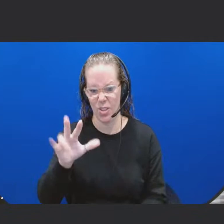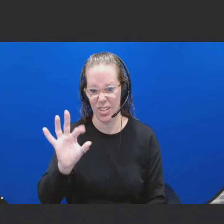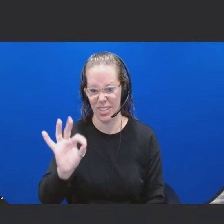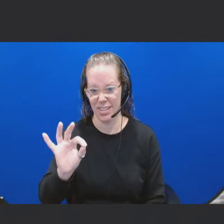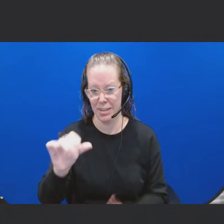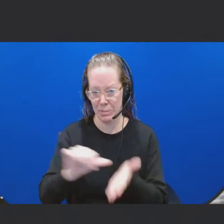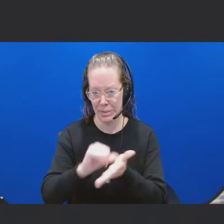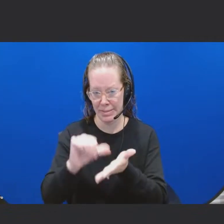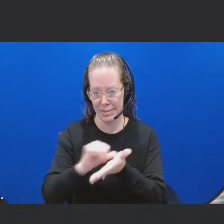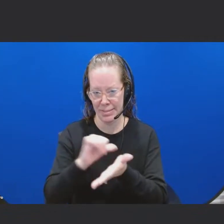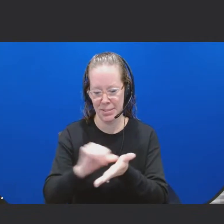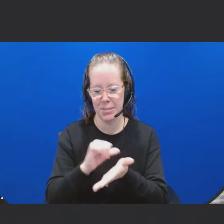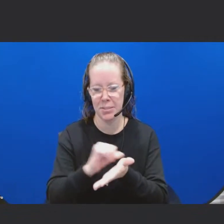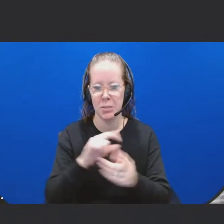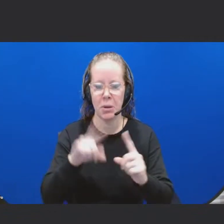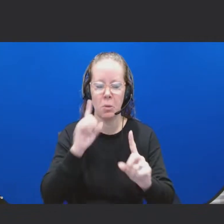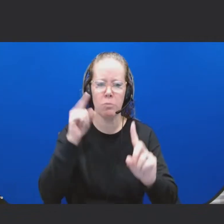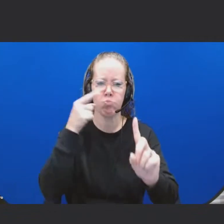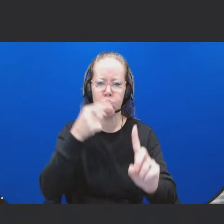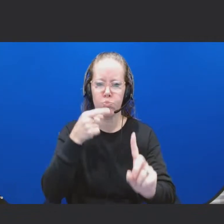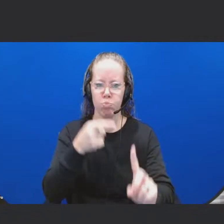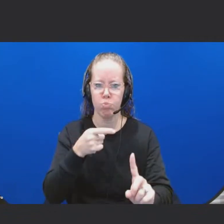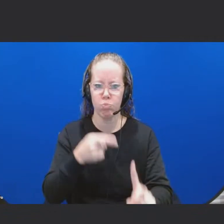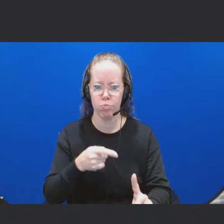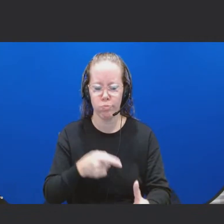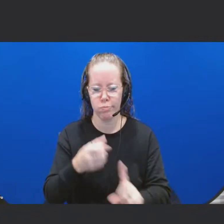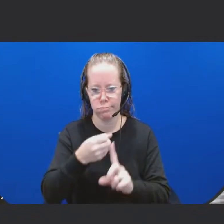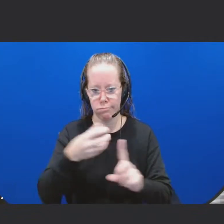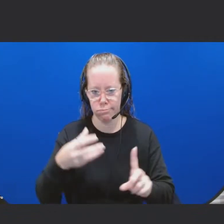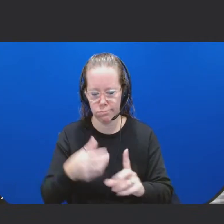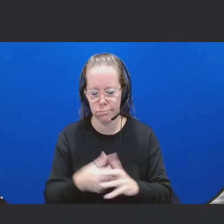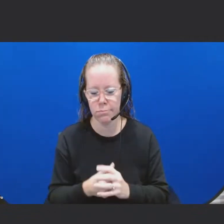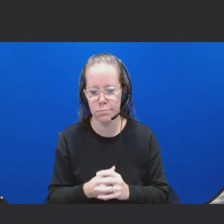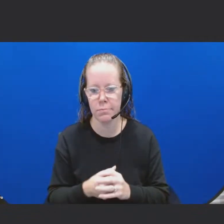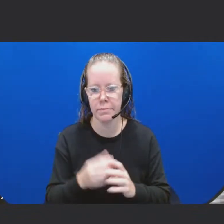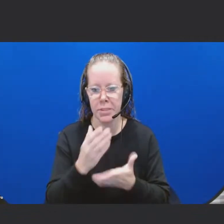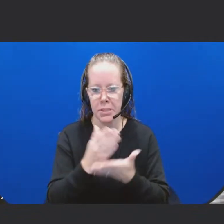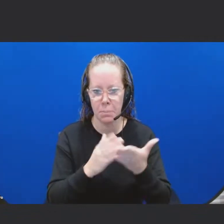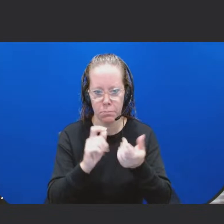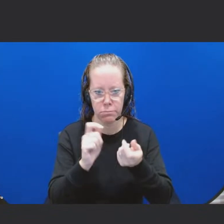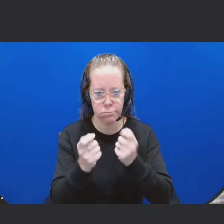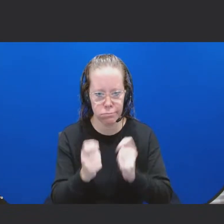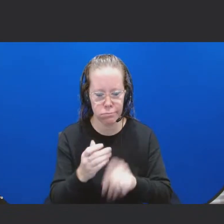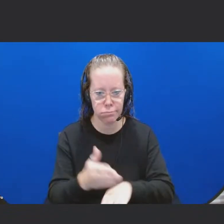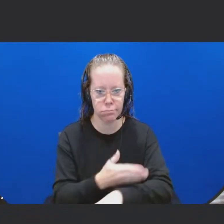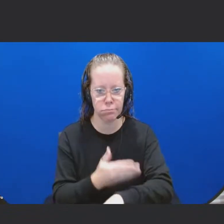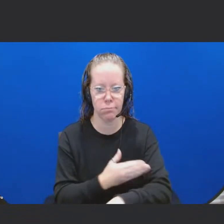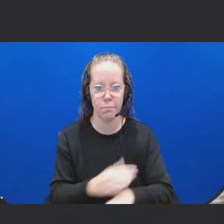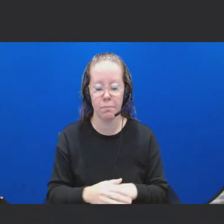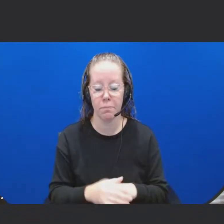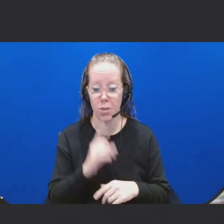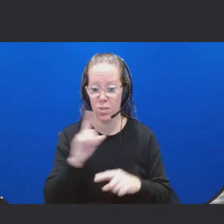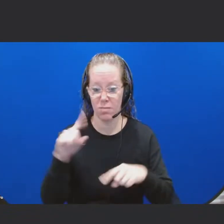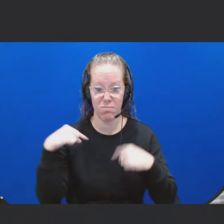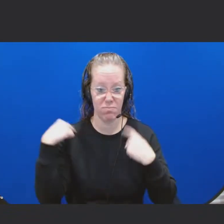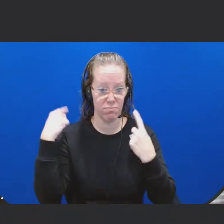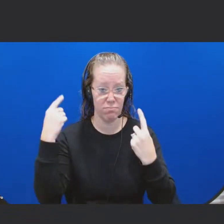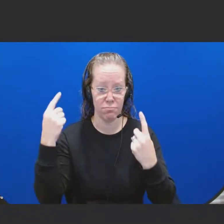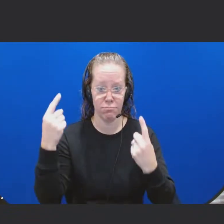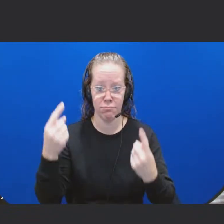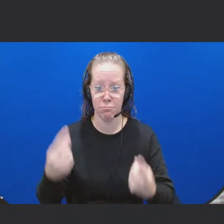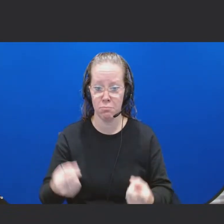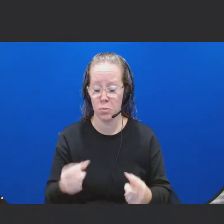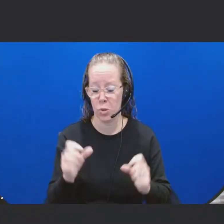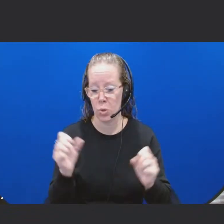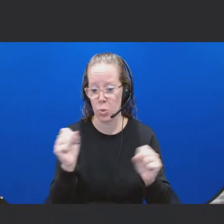just hit the highlights and what the changes have been. It's been fairly quiet over the winter months in